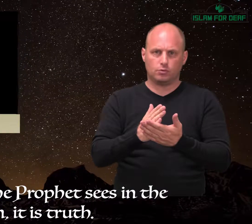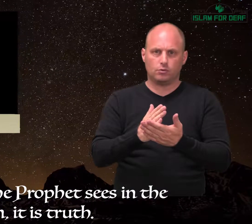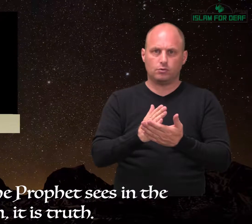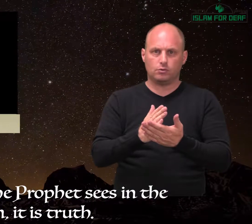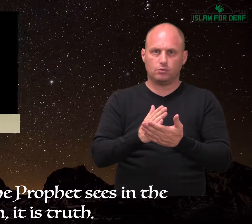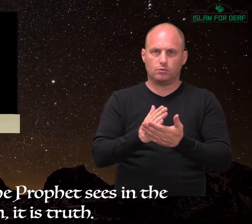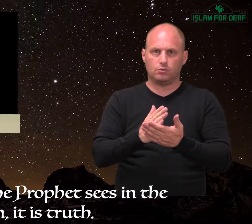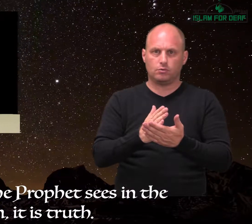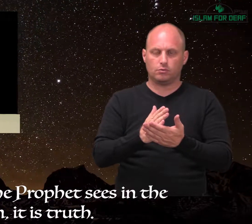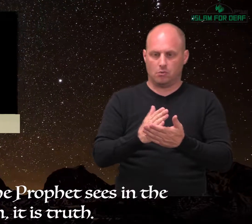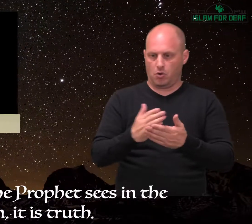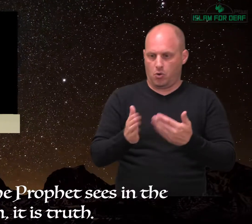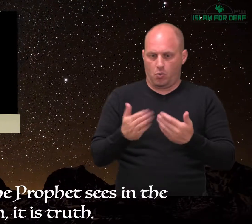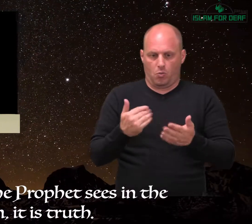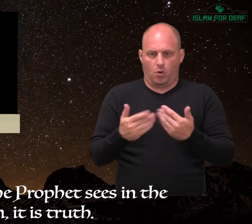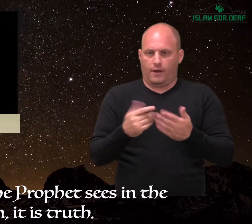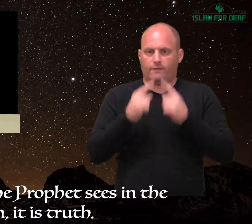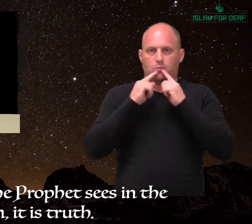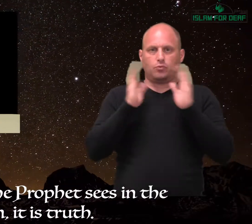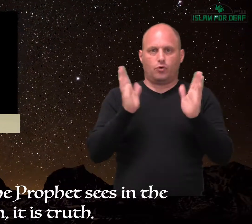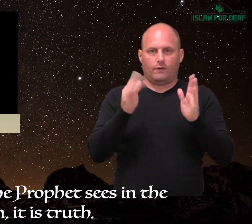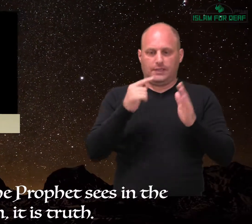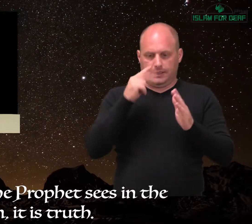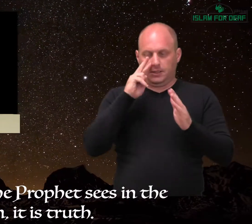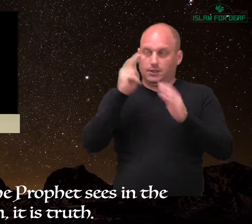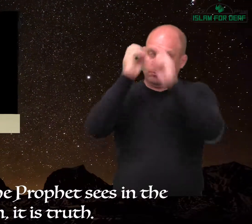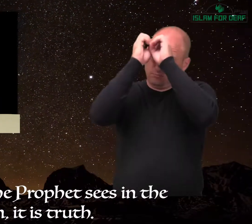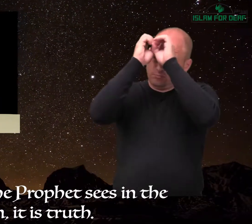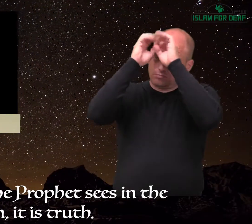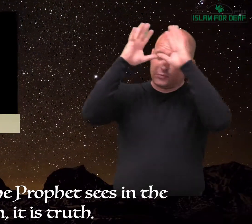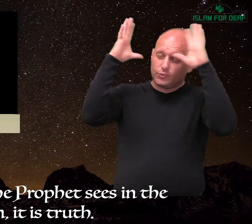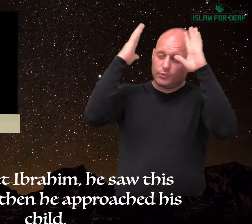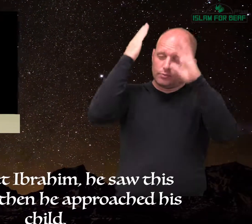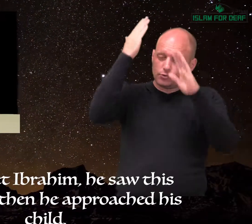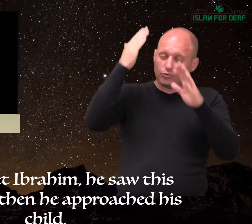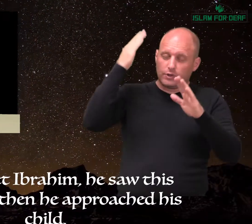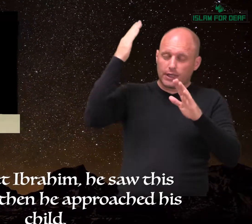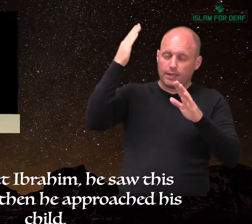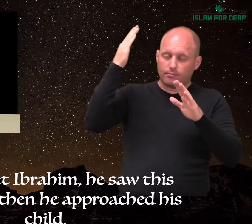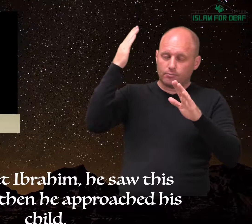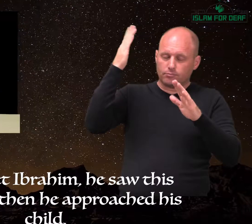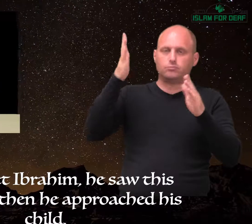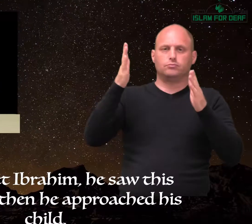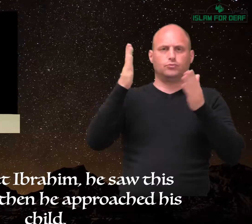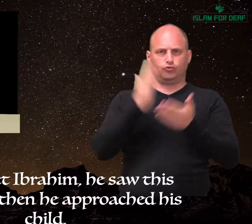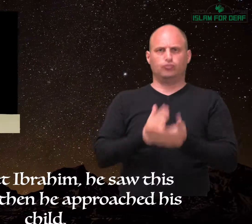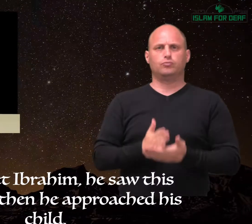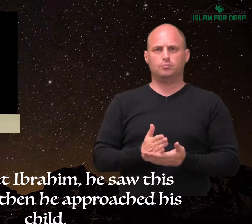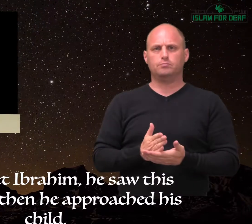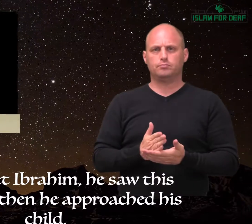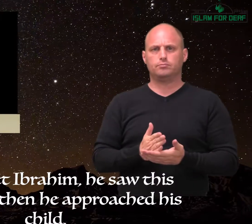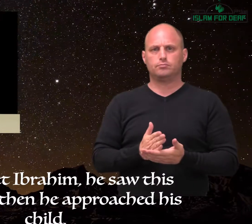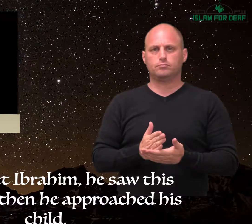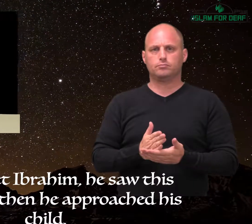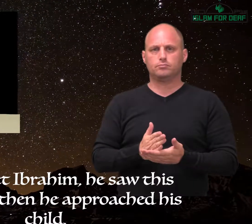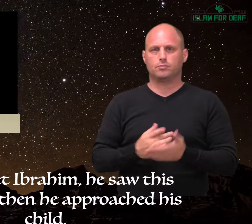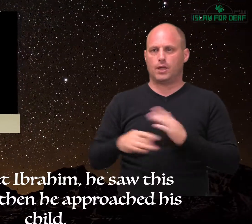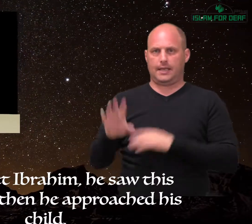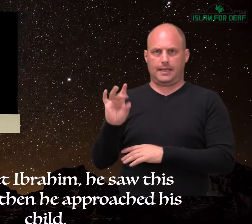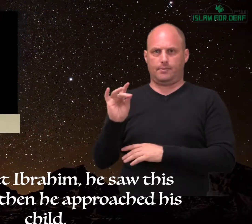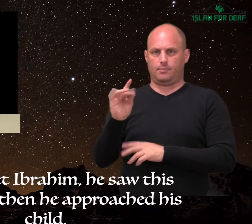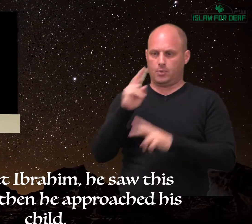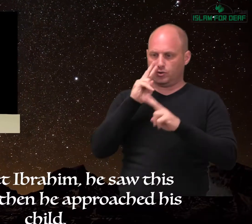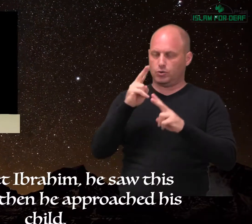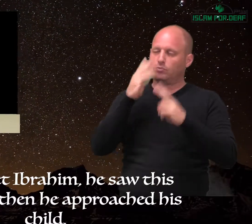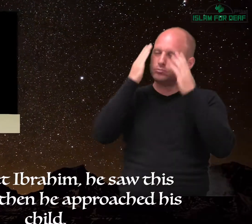So whatever the prophet sees in the dream, it is truth. So Prophet Ibrahim, he saw this dream and